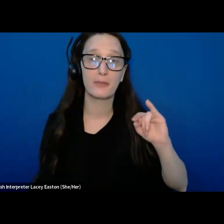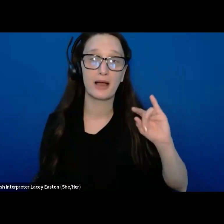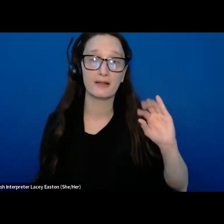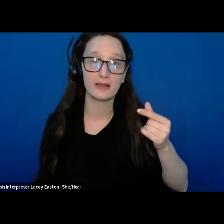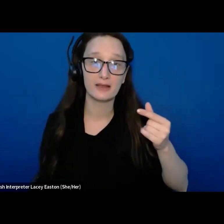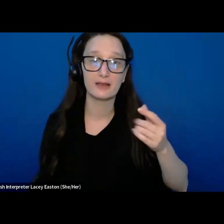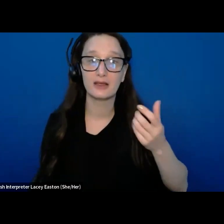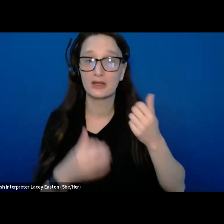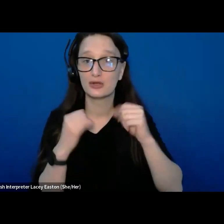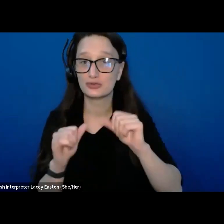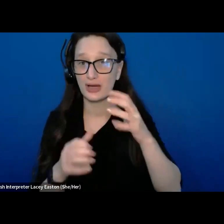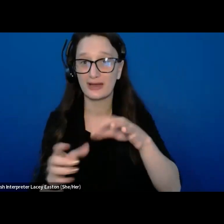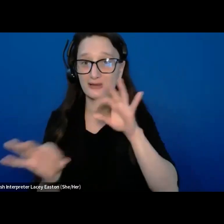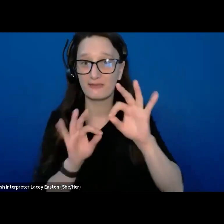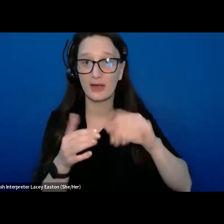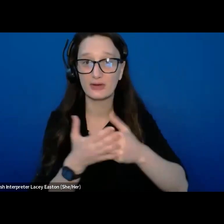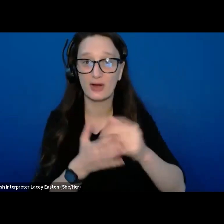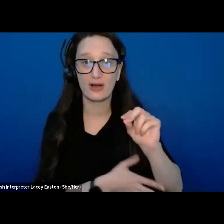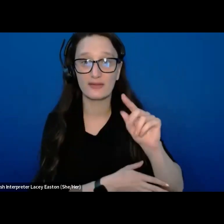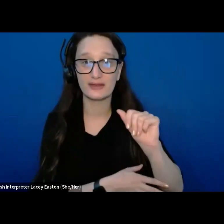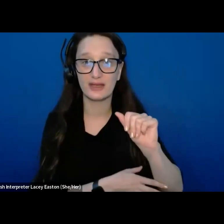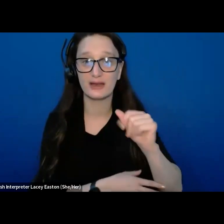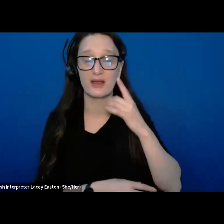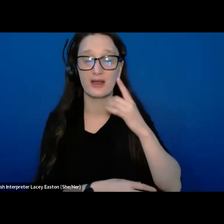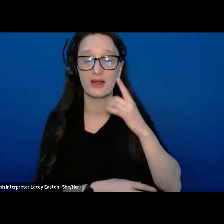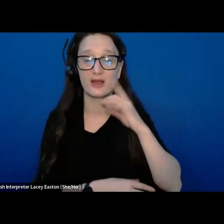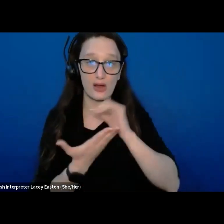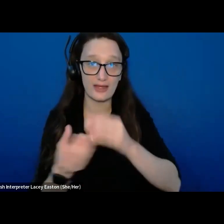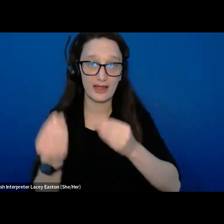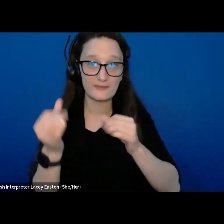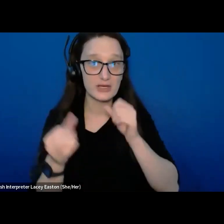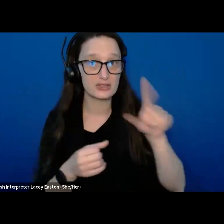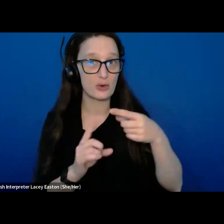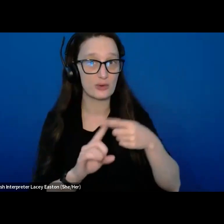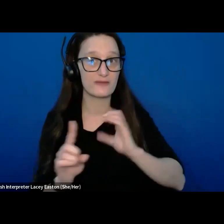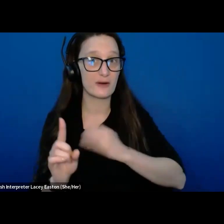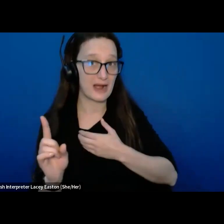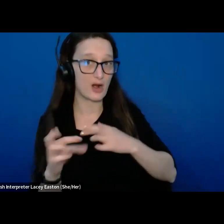draw the data. The information for the service provider directory is coming not only from our data from the